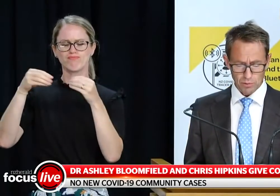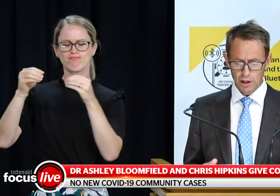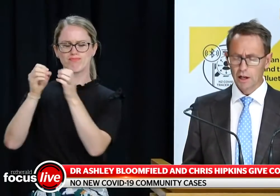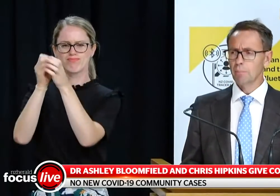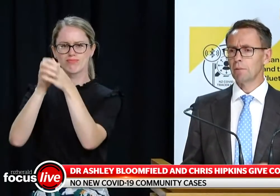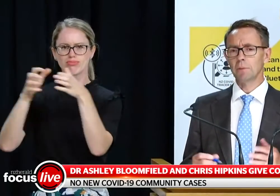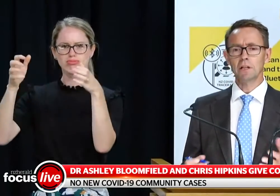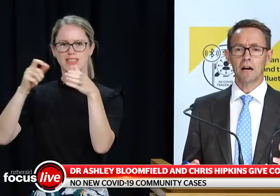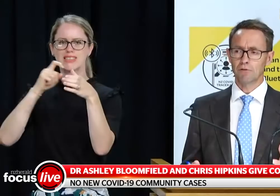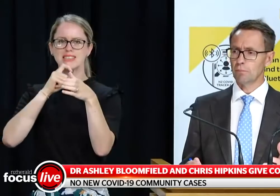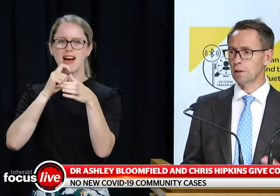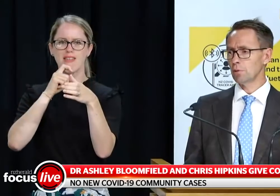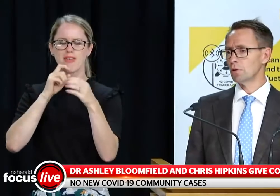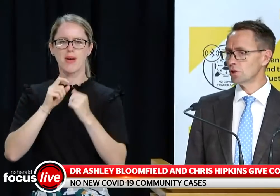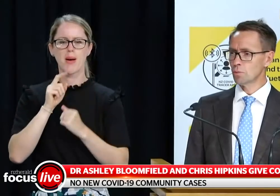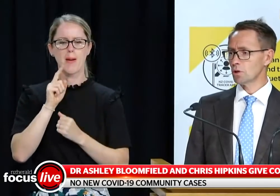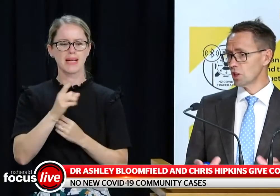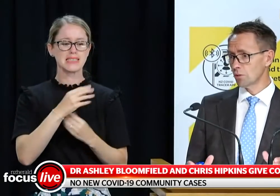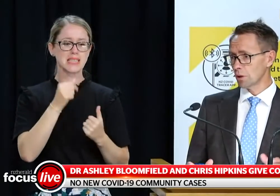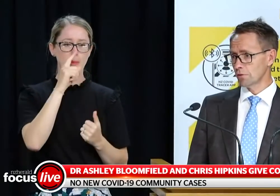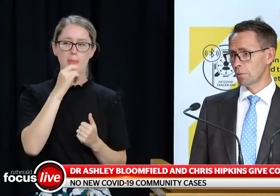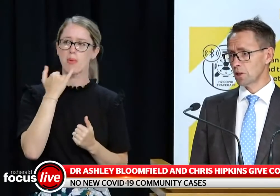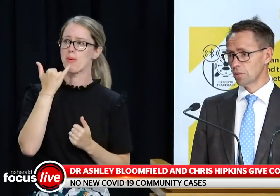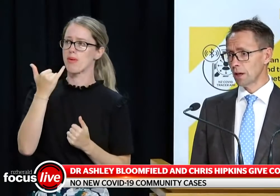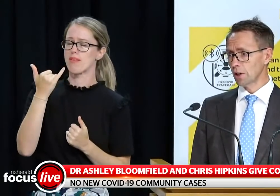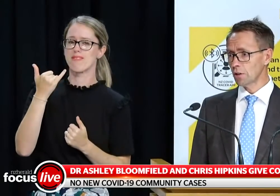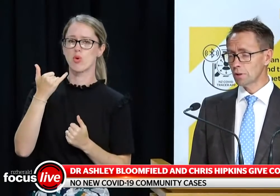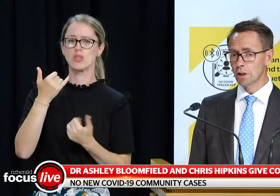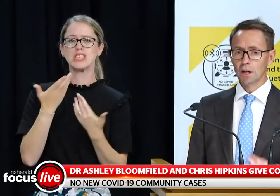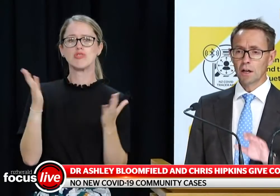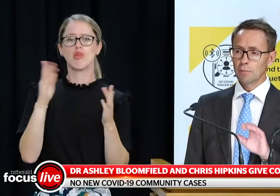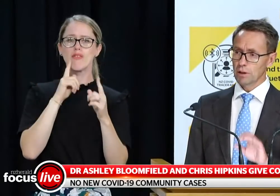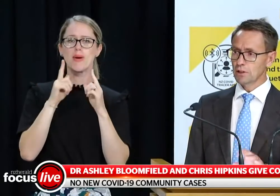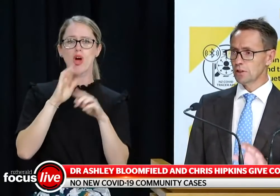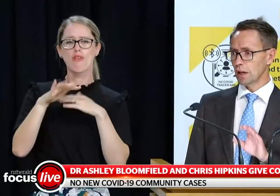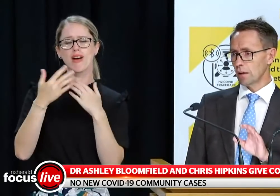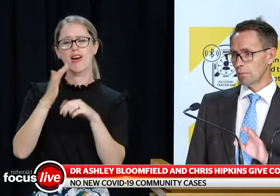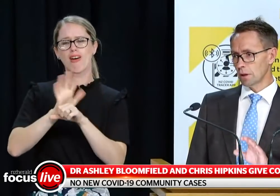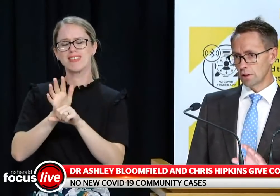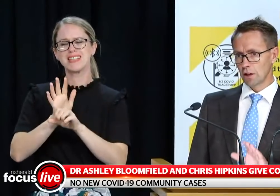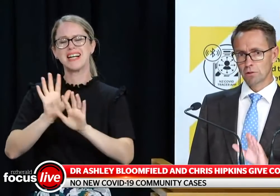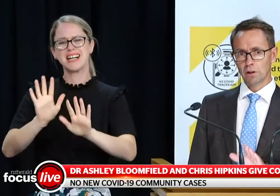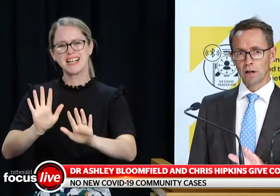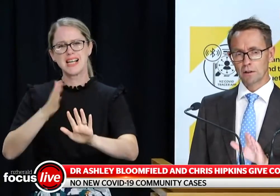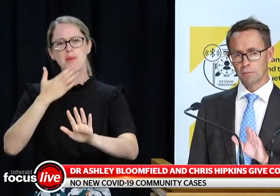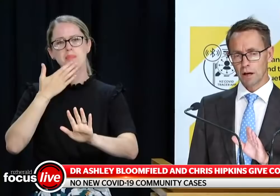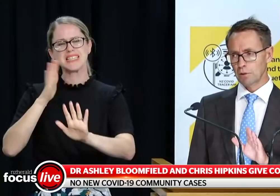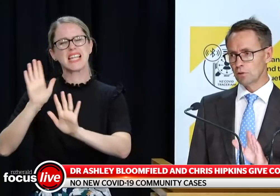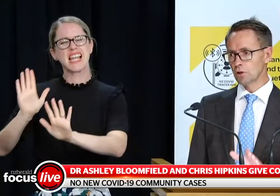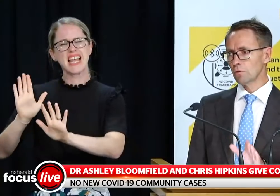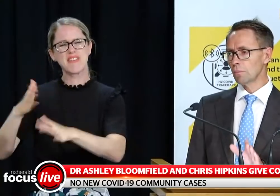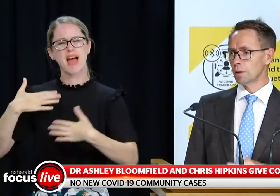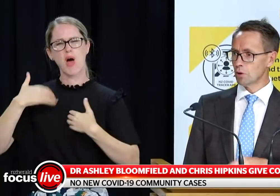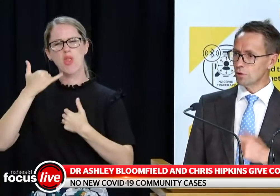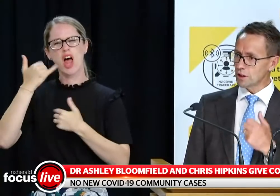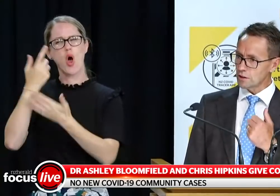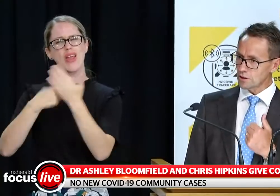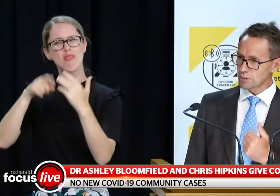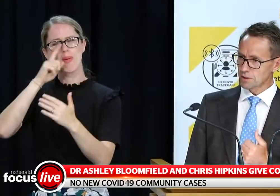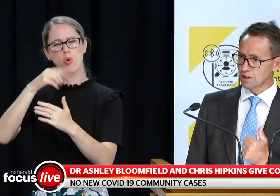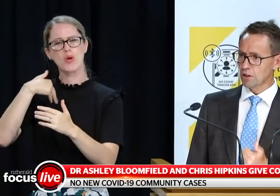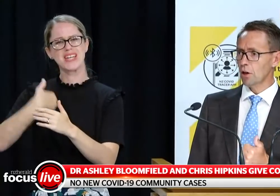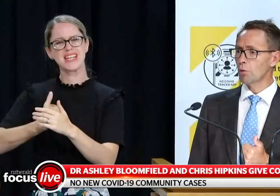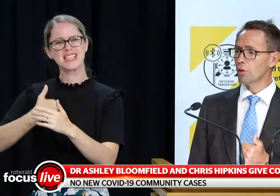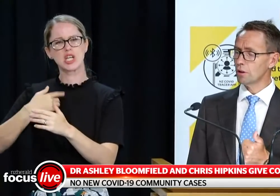extra people, but many are from people who just want general information about COVID. Please let Healthline be reserved for people who